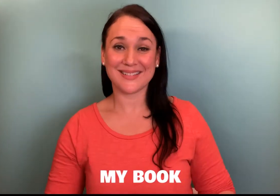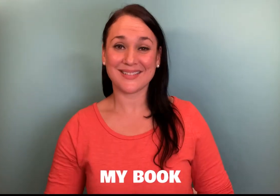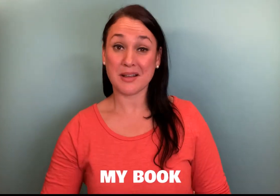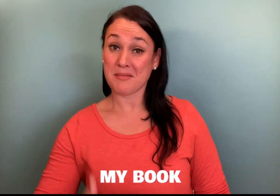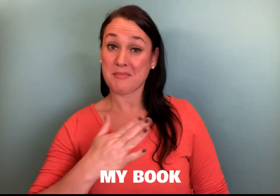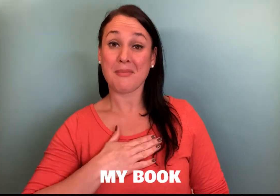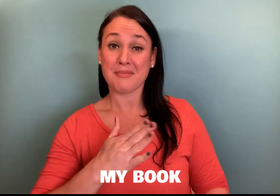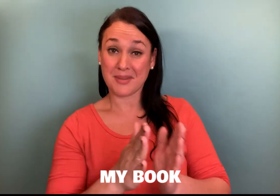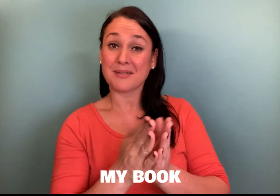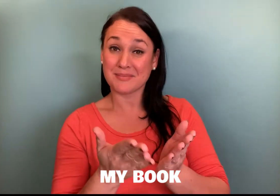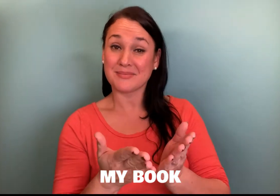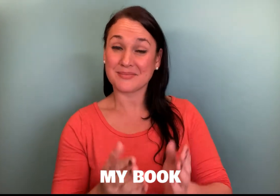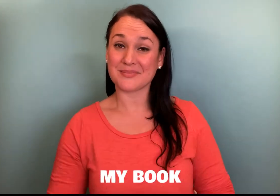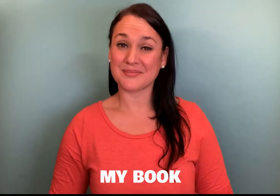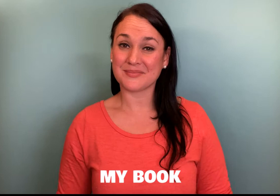book. My book.